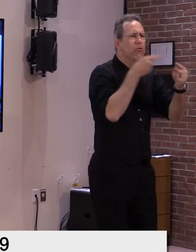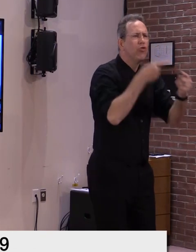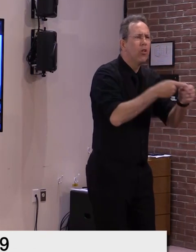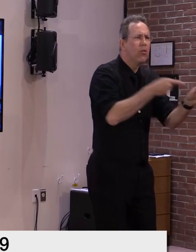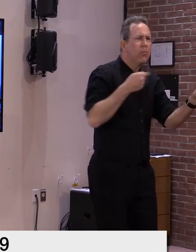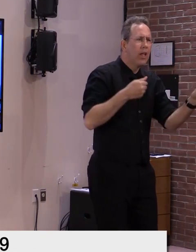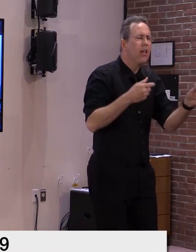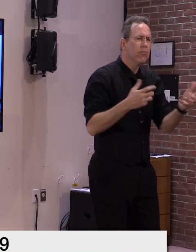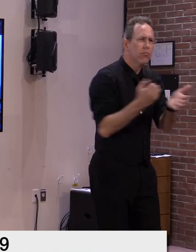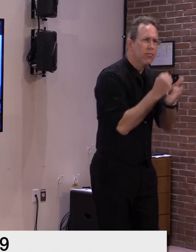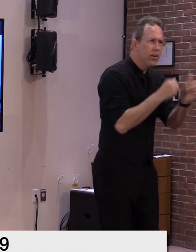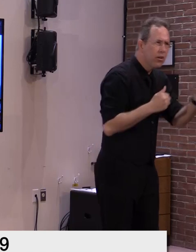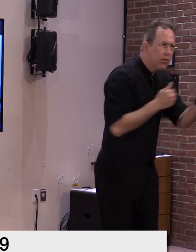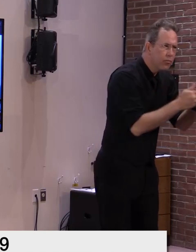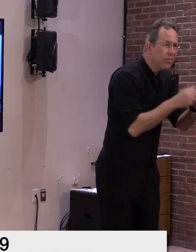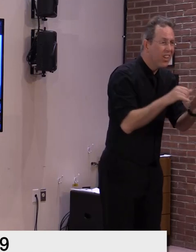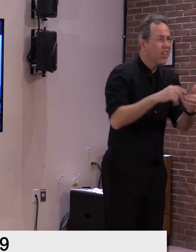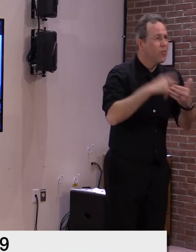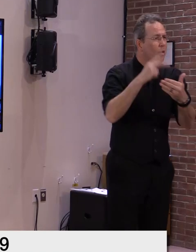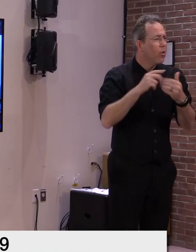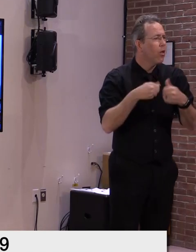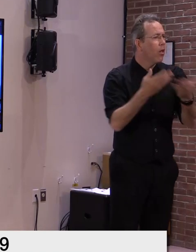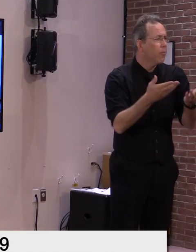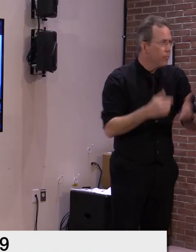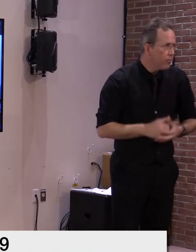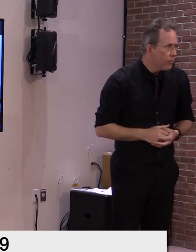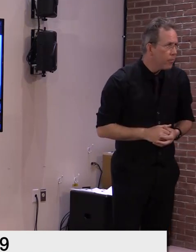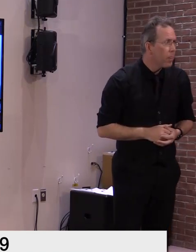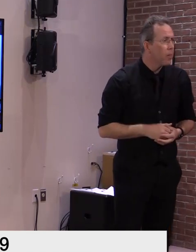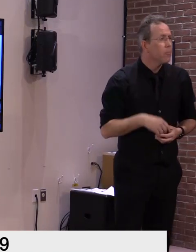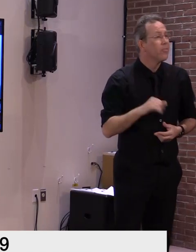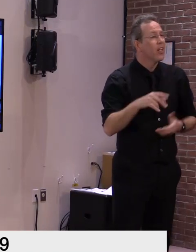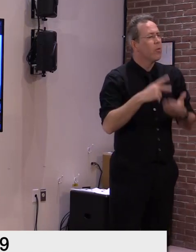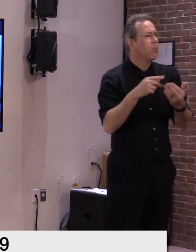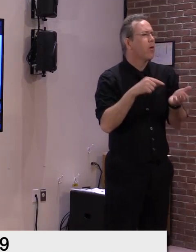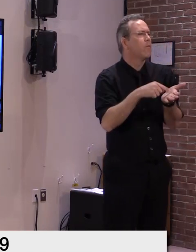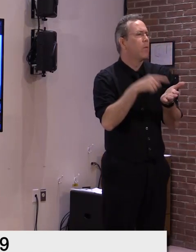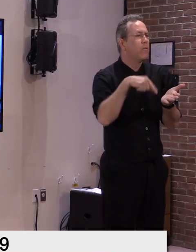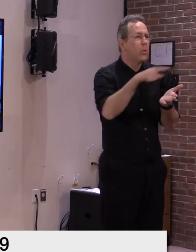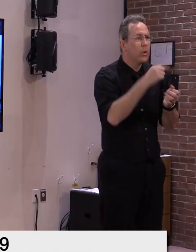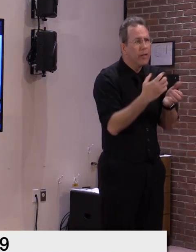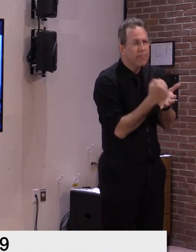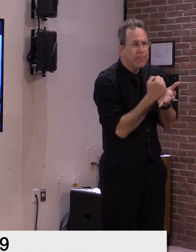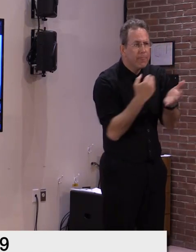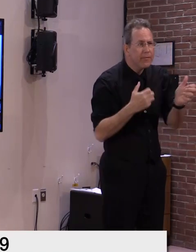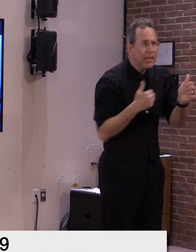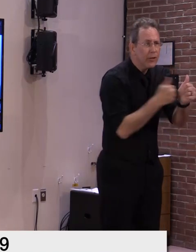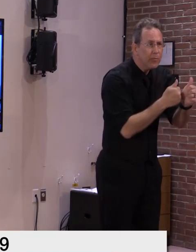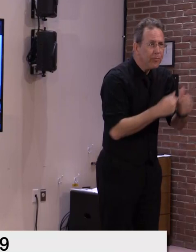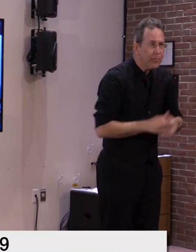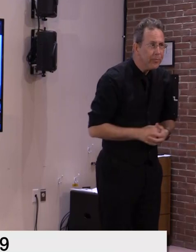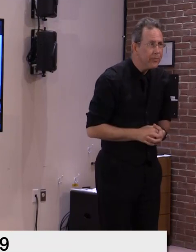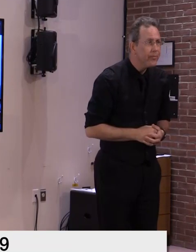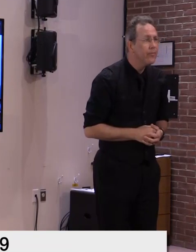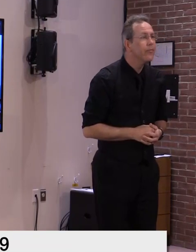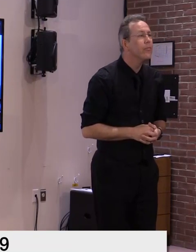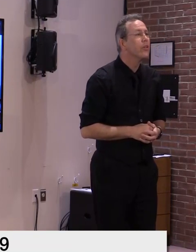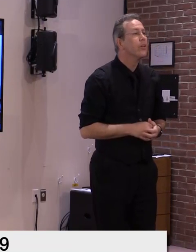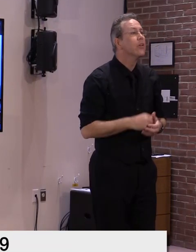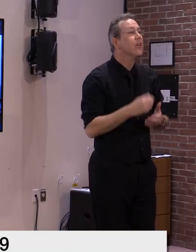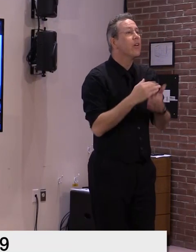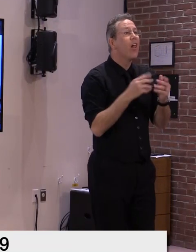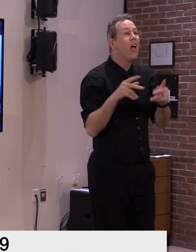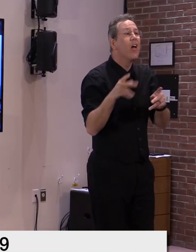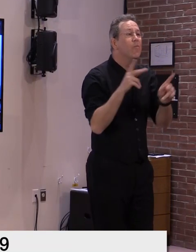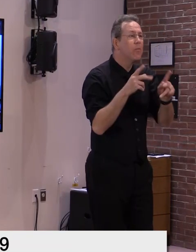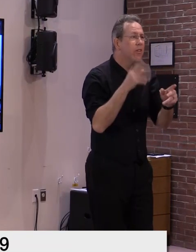affordable for our kids. I have talked to a number of young people. There is in this state a great interest in